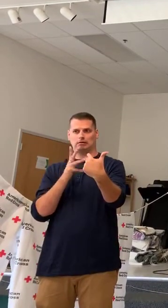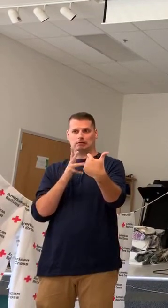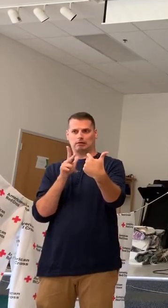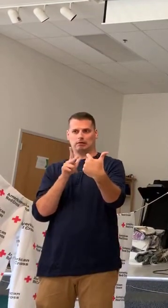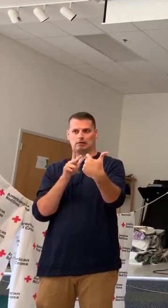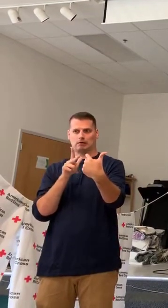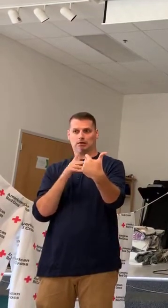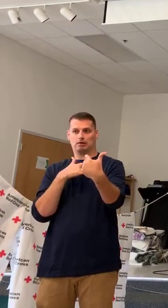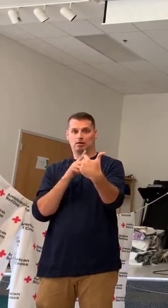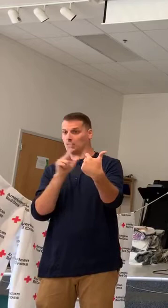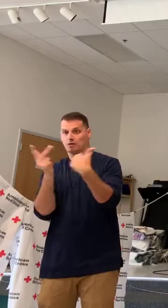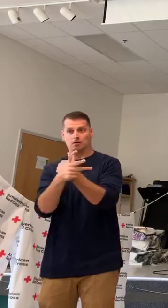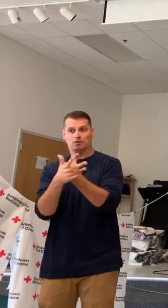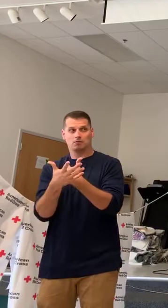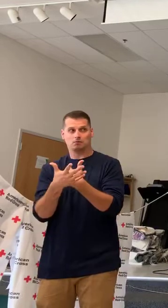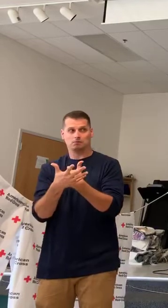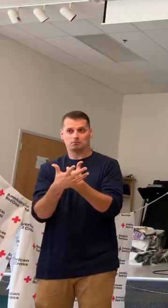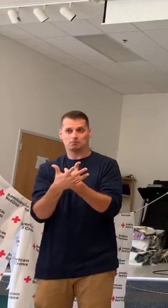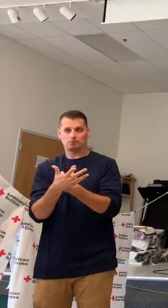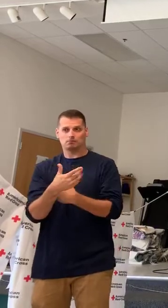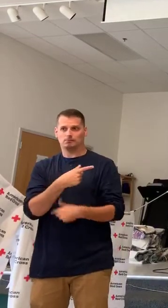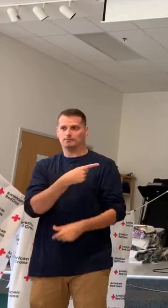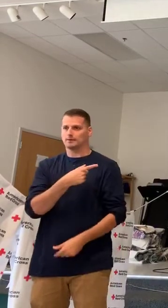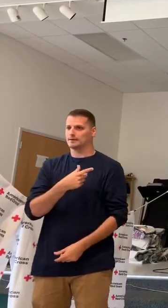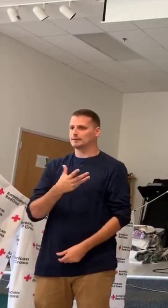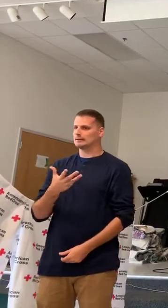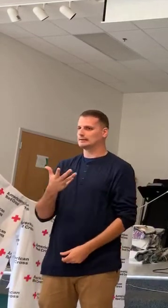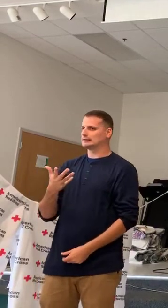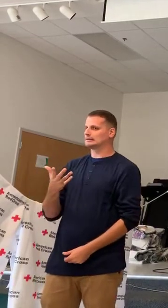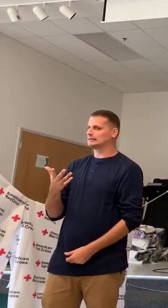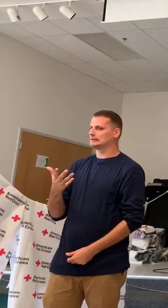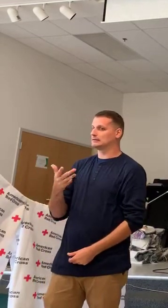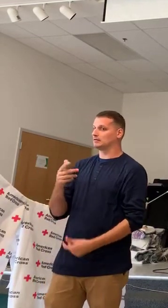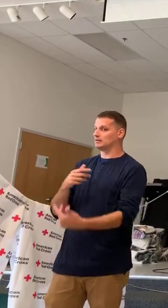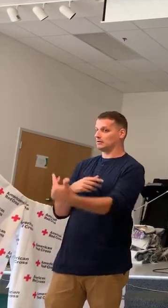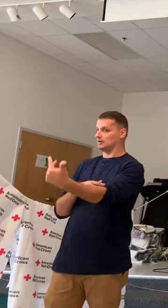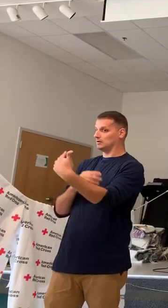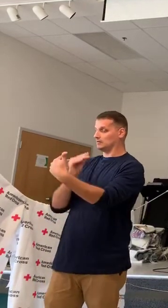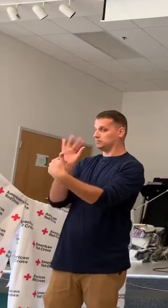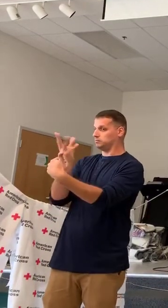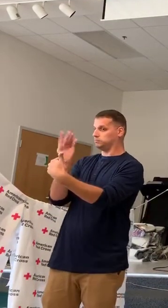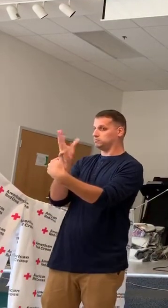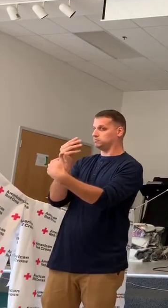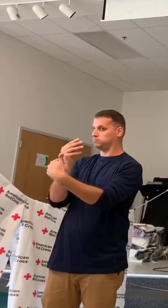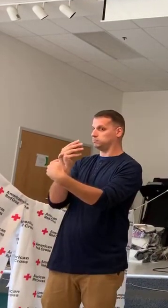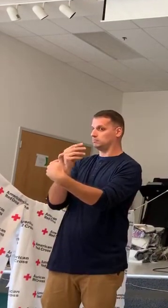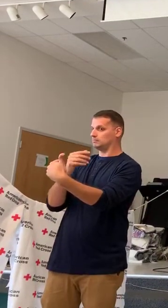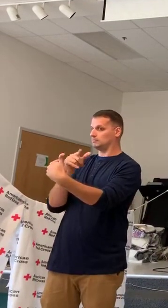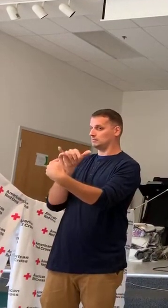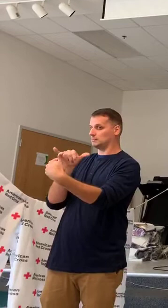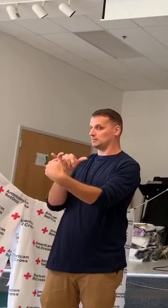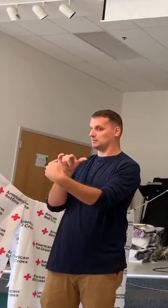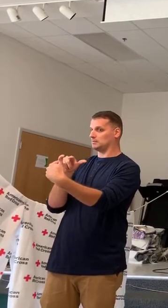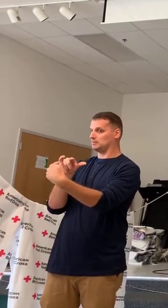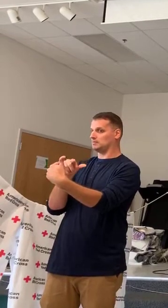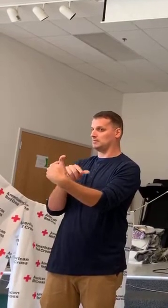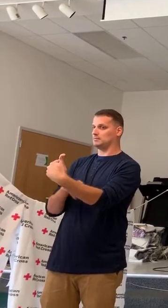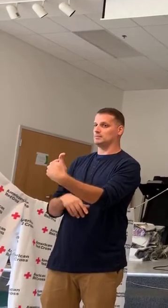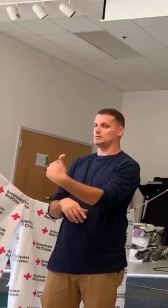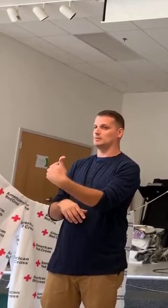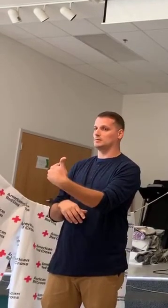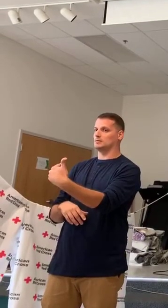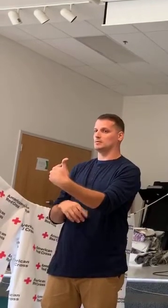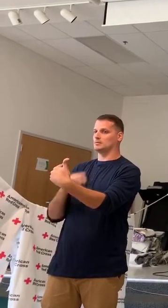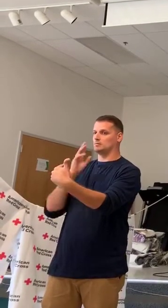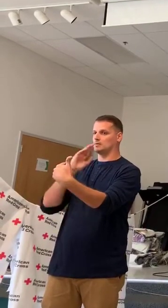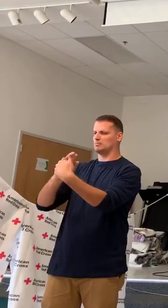Because we don't run out until we've checked the roads. Two, they have the lights on. If they're sitting, they have the lights on just so that other